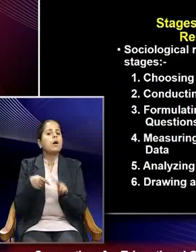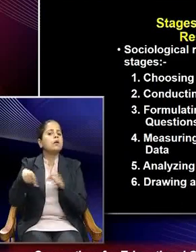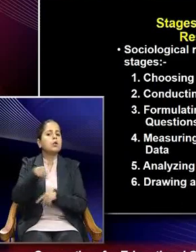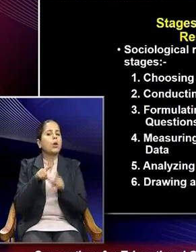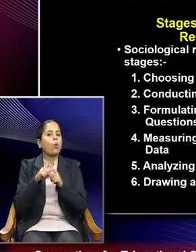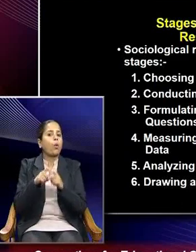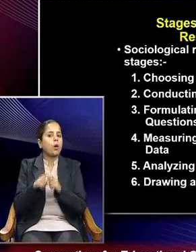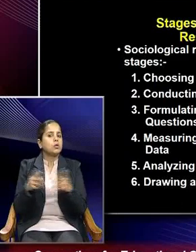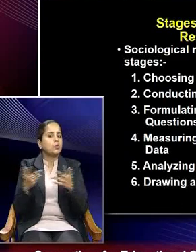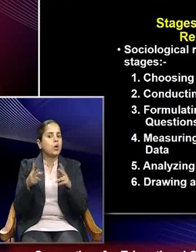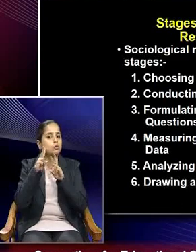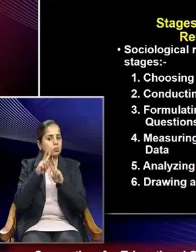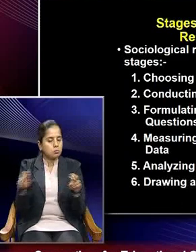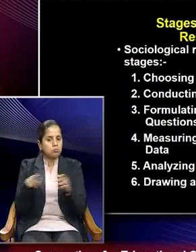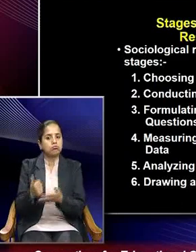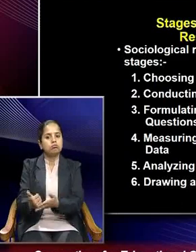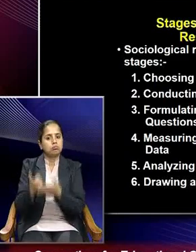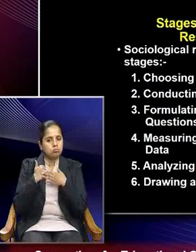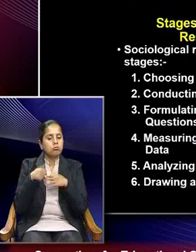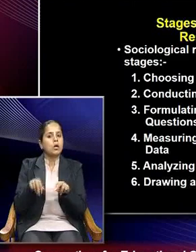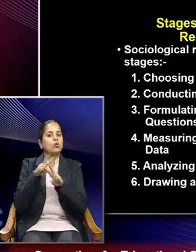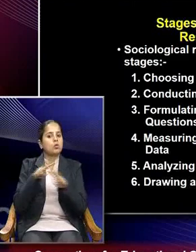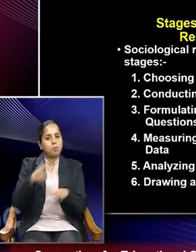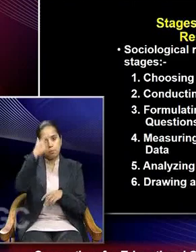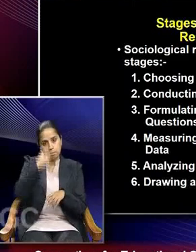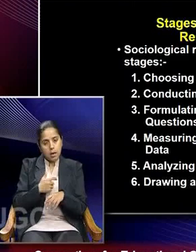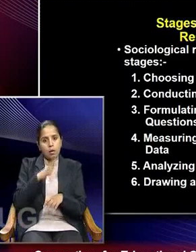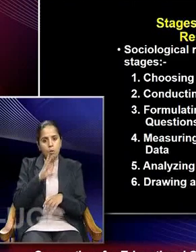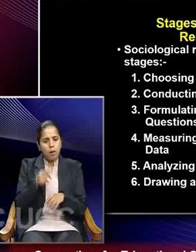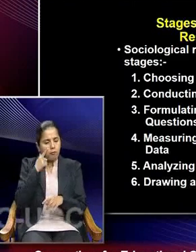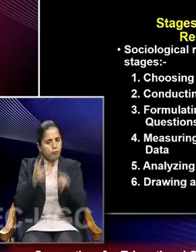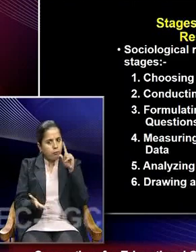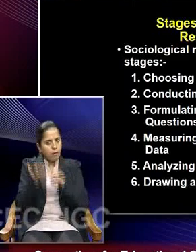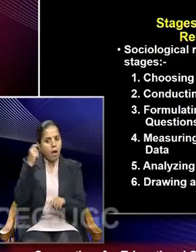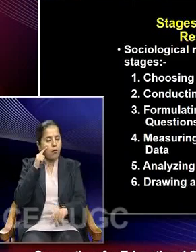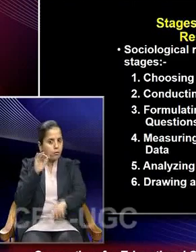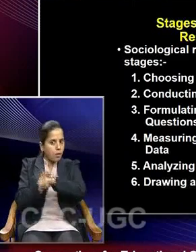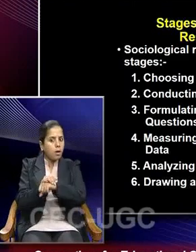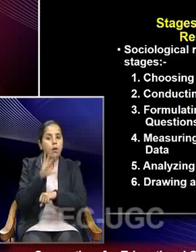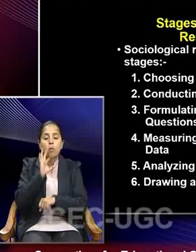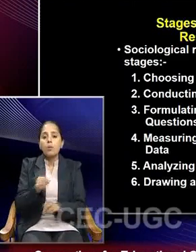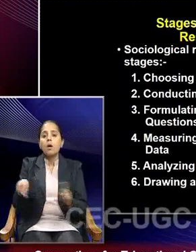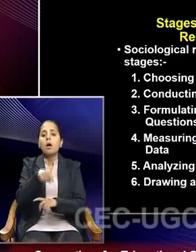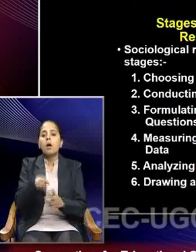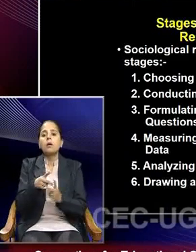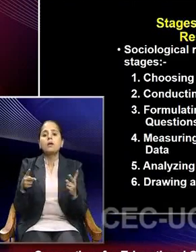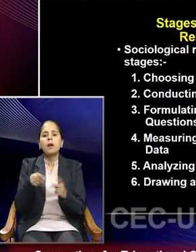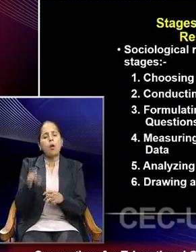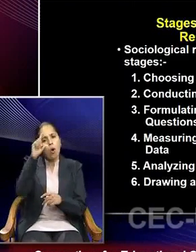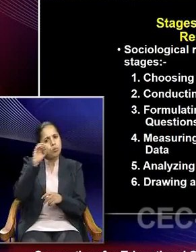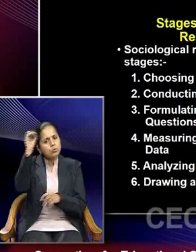questions which will help the researcher to identify the objective of